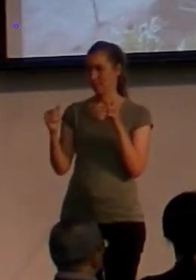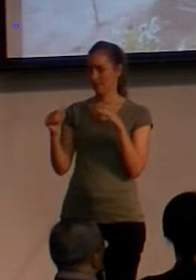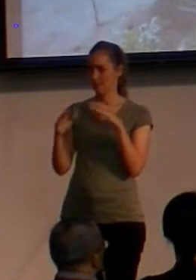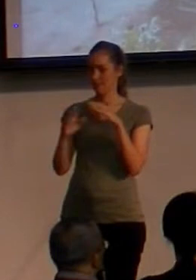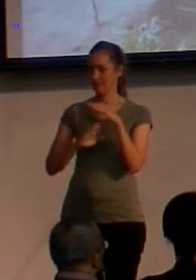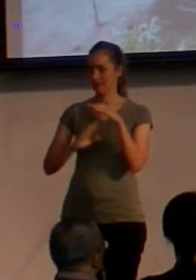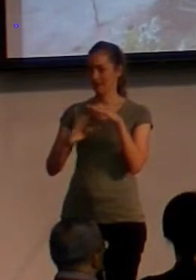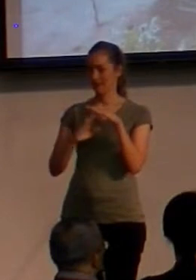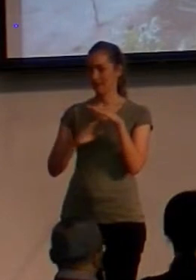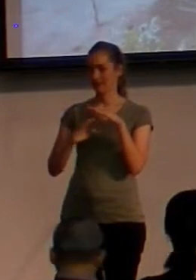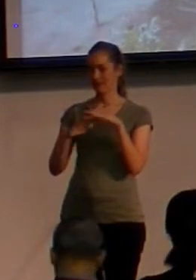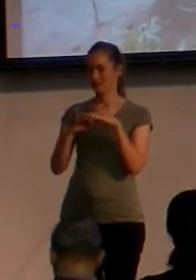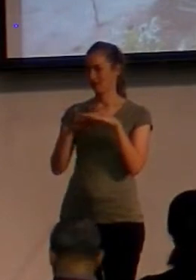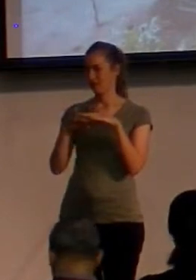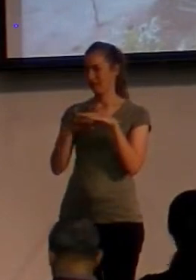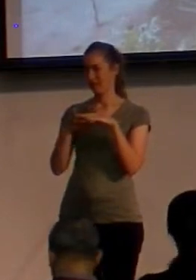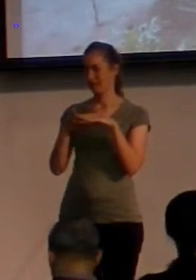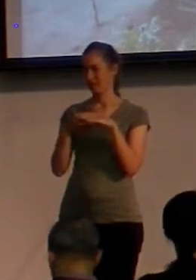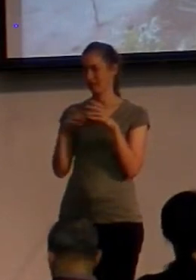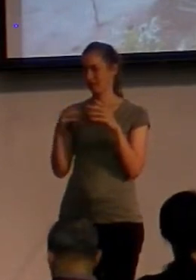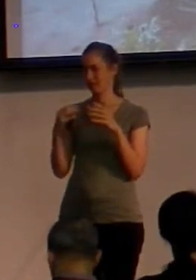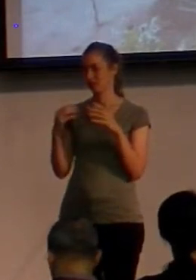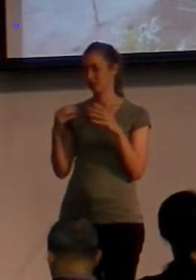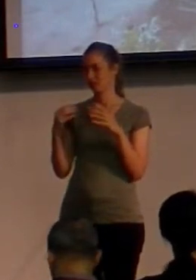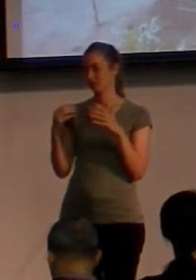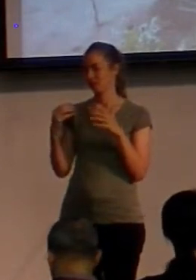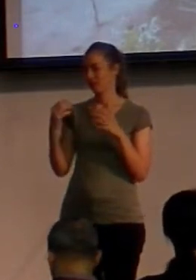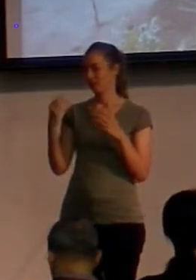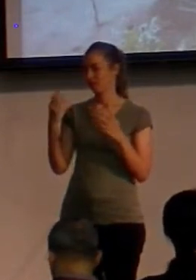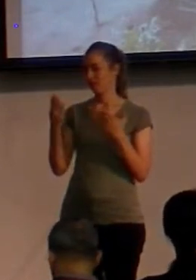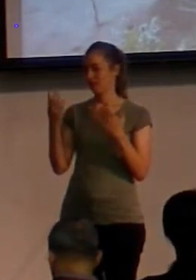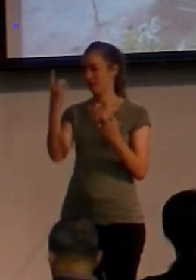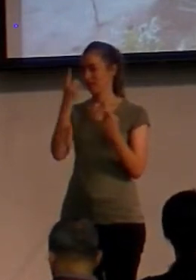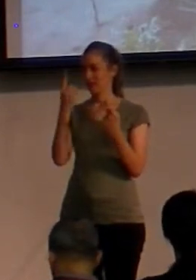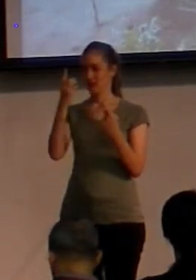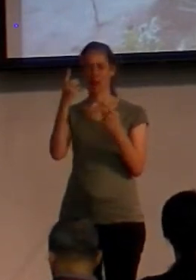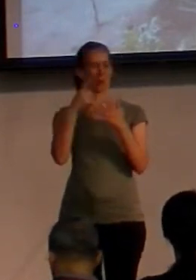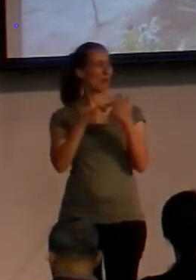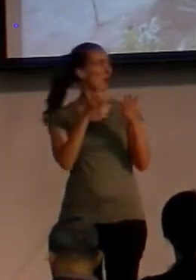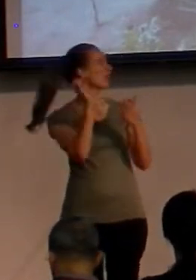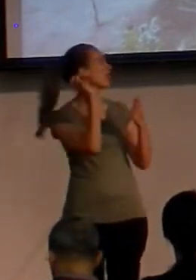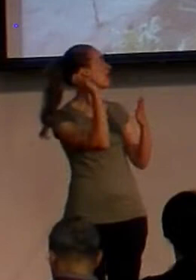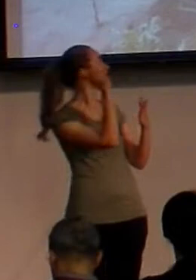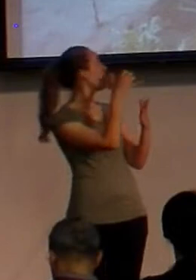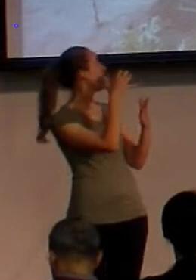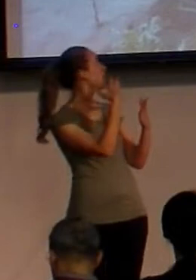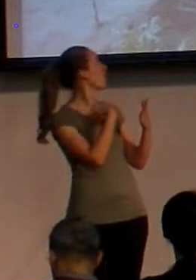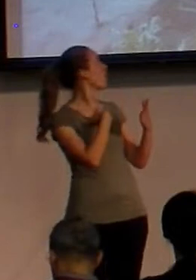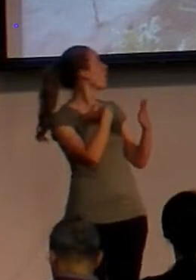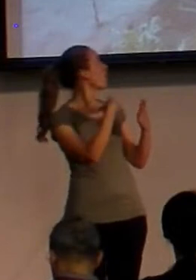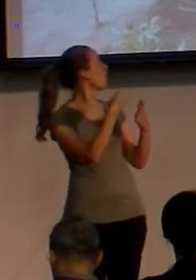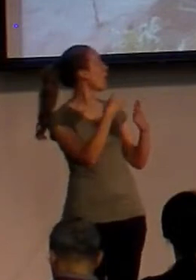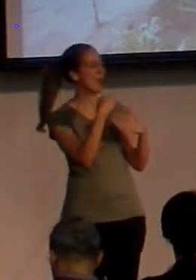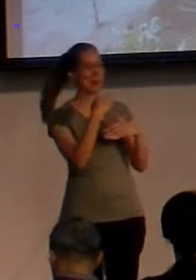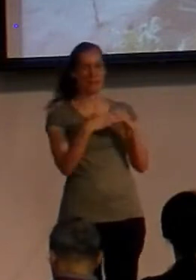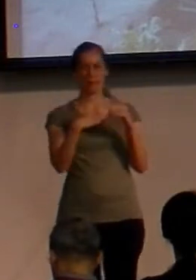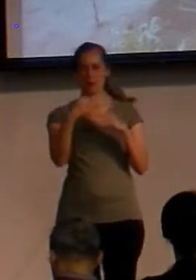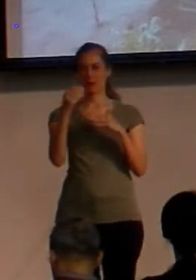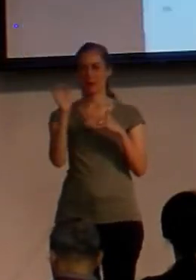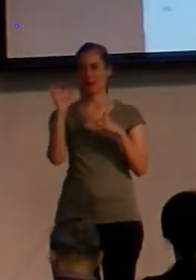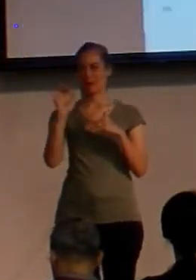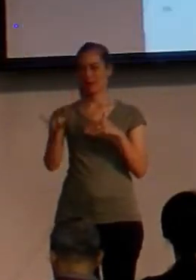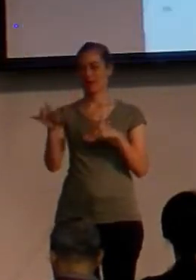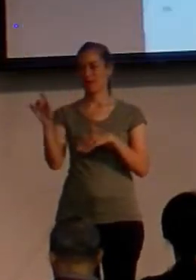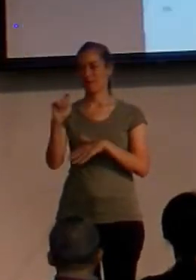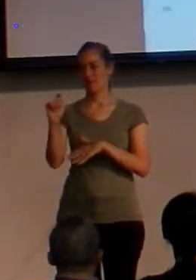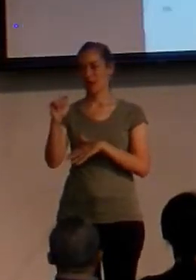You may be wondering, what are those little white buildings? That's the bathroom. I'll show you